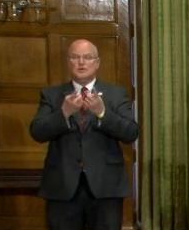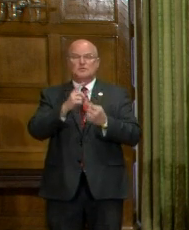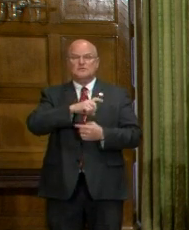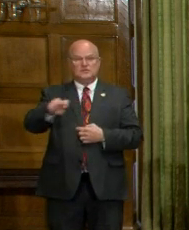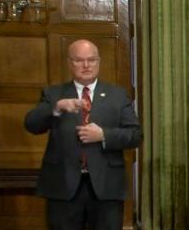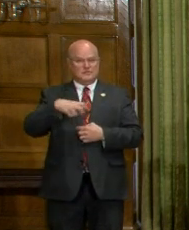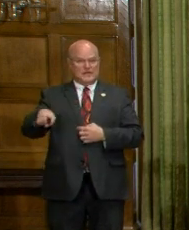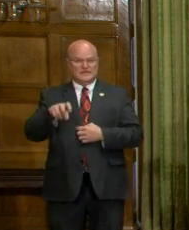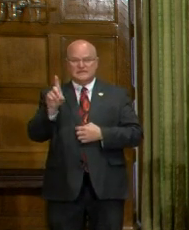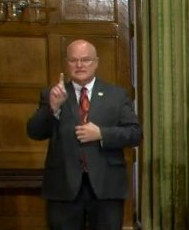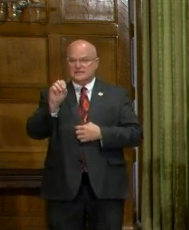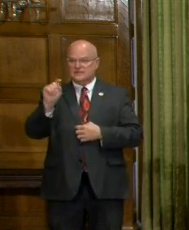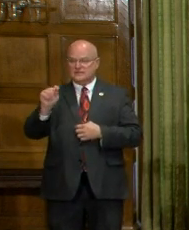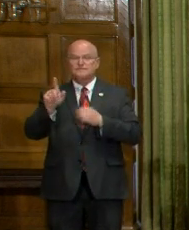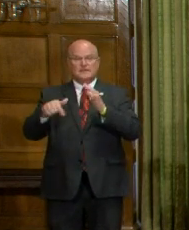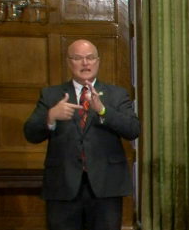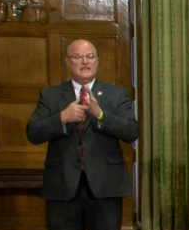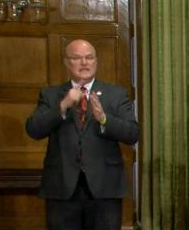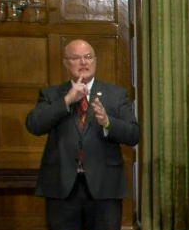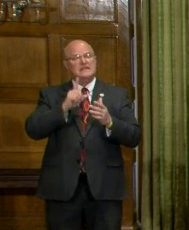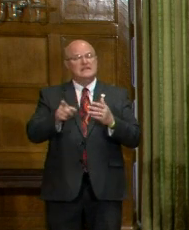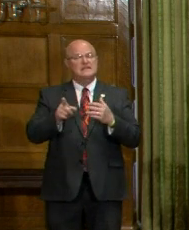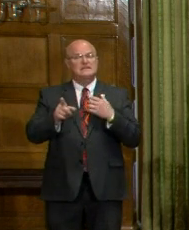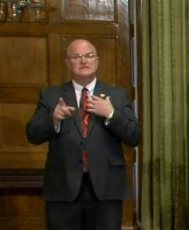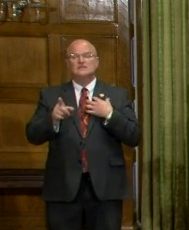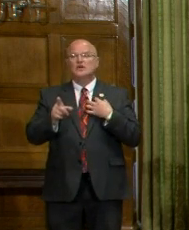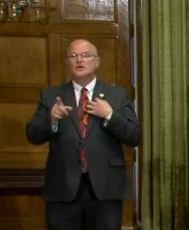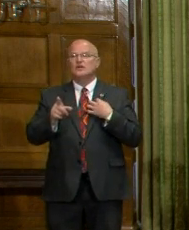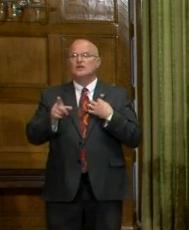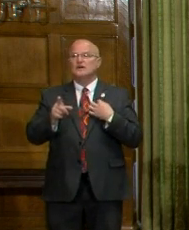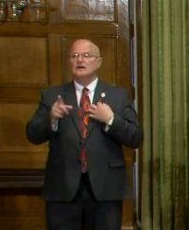Transportation. So these are,